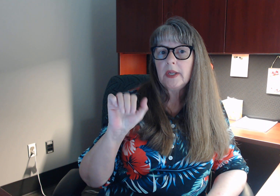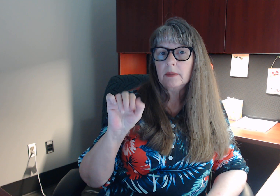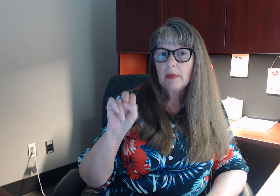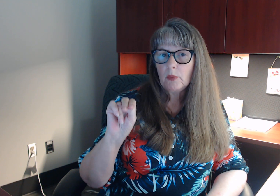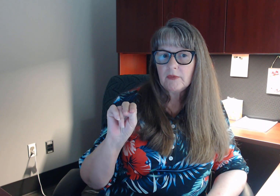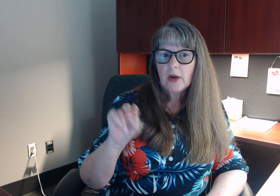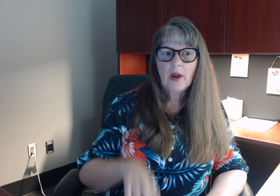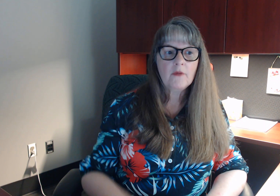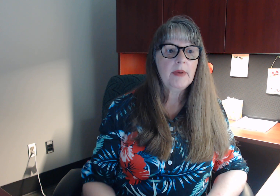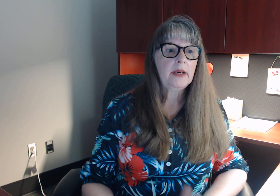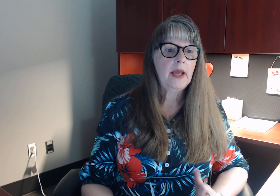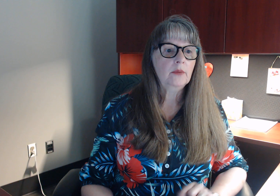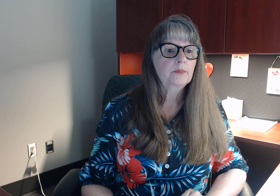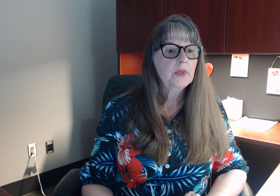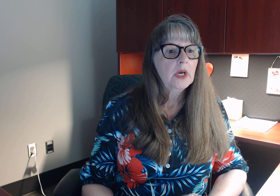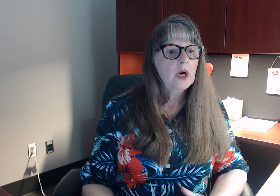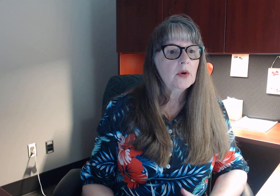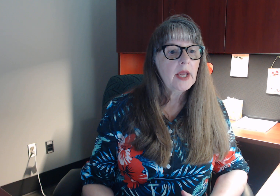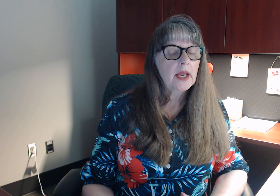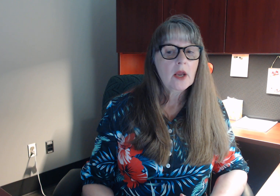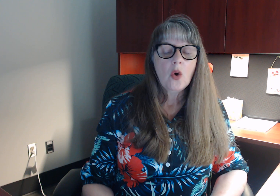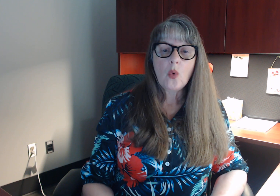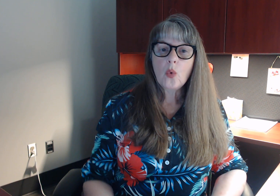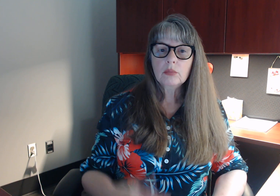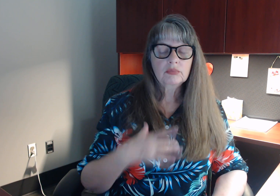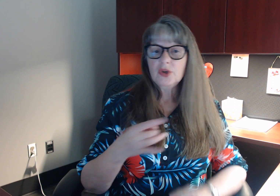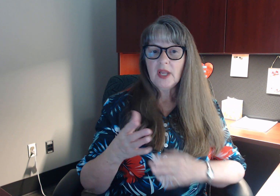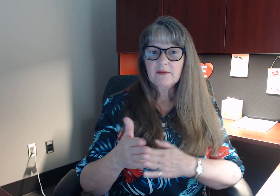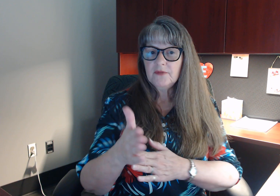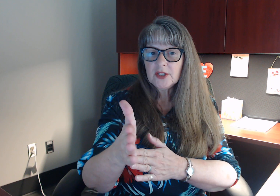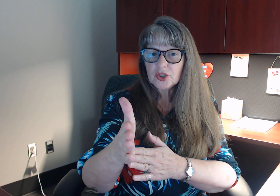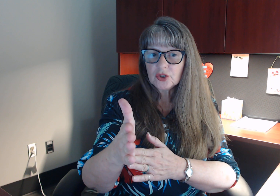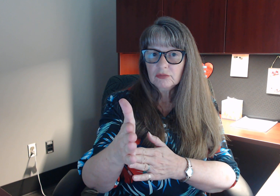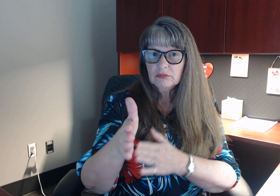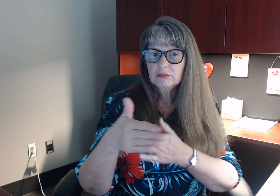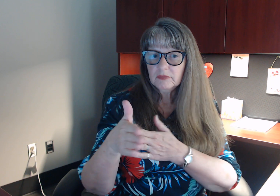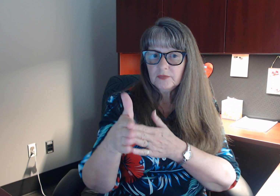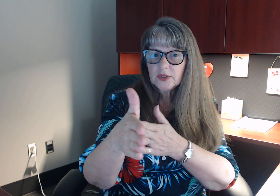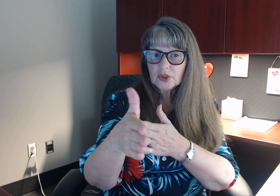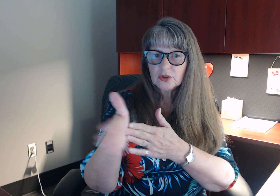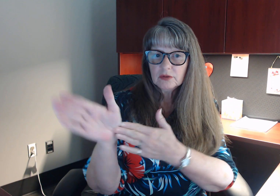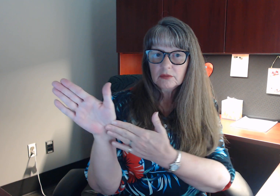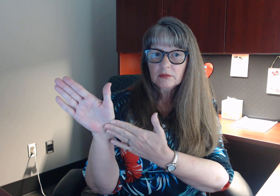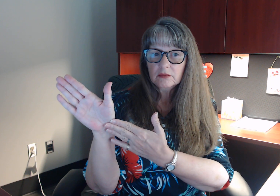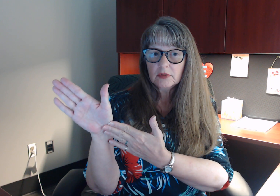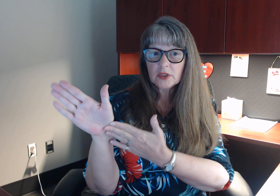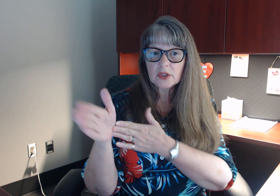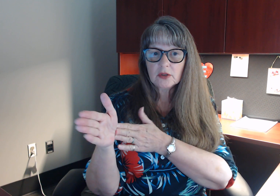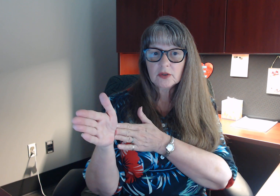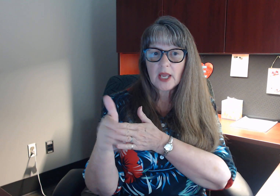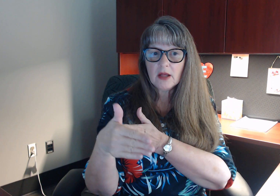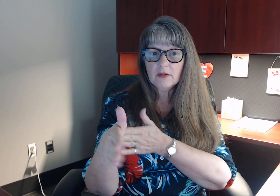Remember, we've got our alphabet now. Okay. Or do you like fish? Fish. This is their tail.